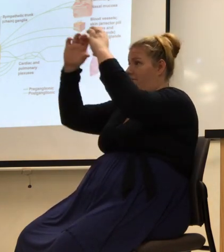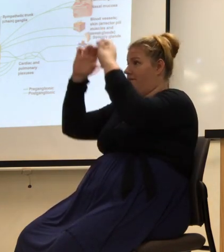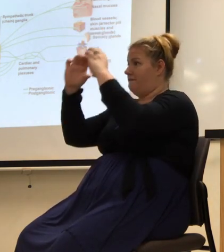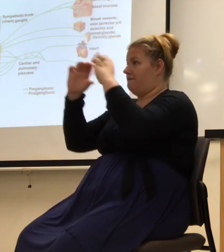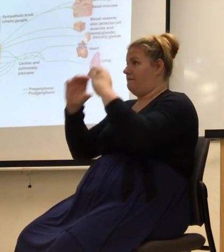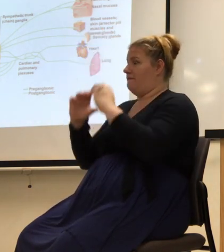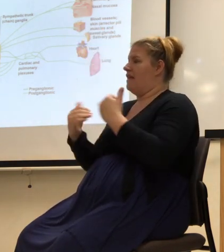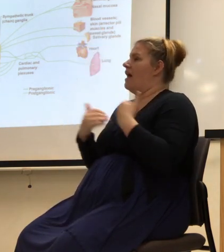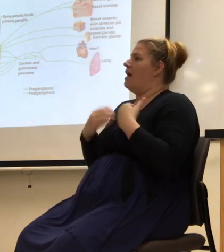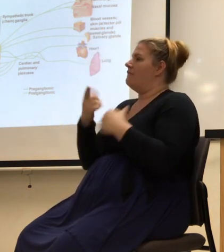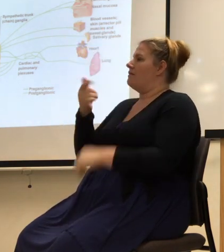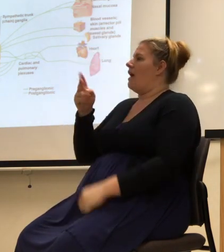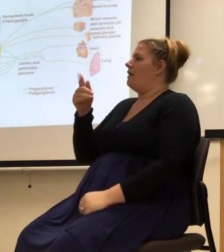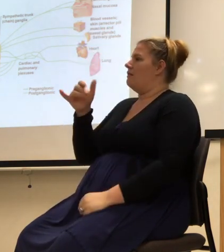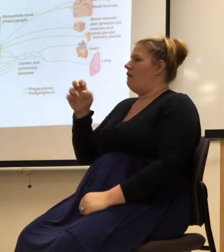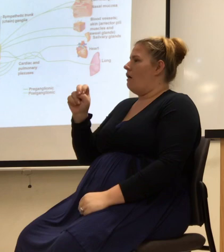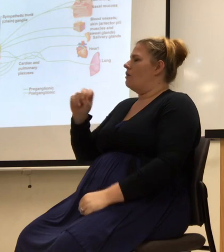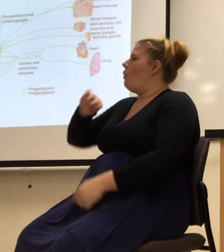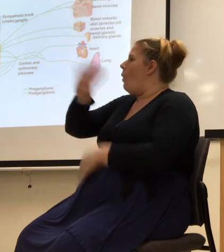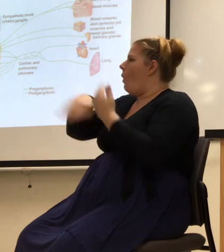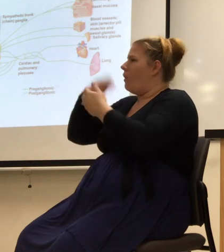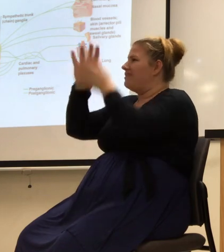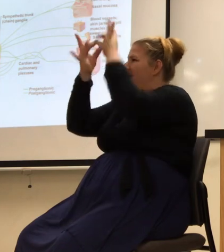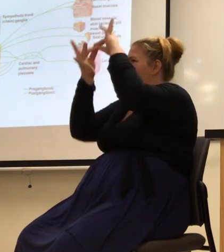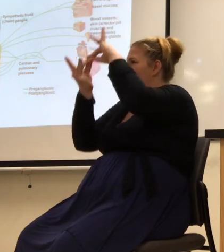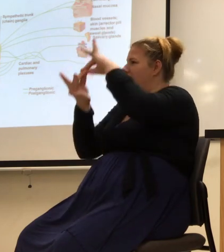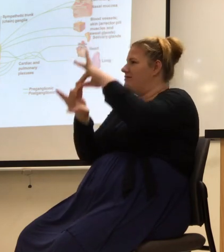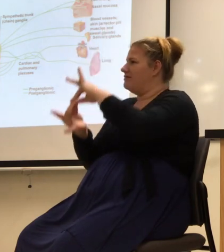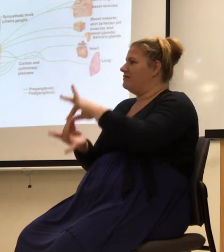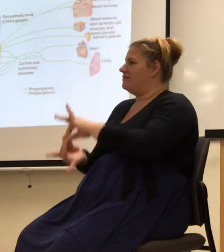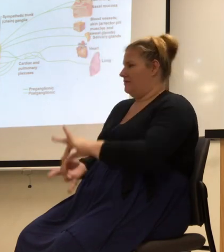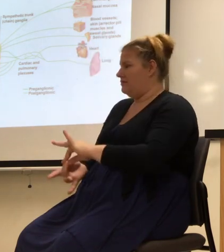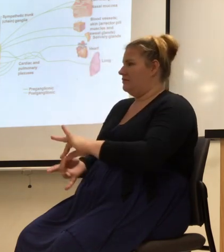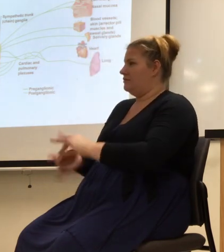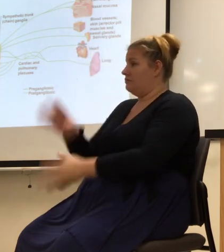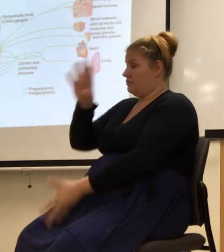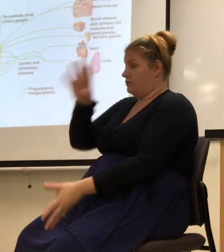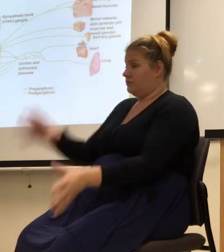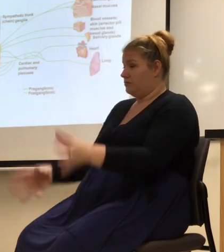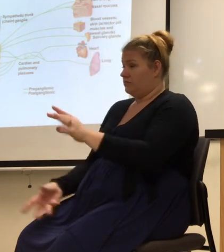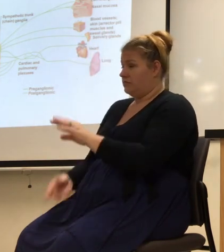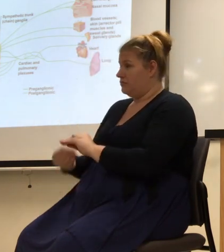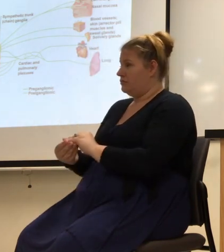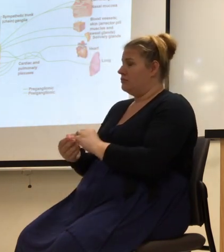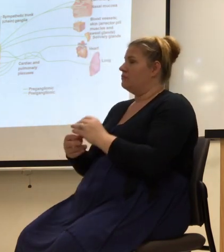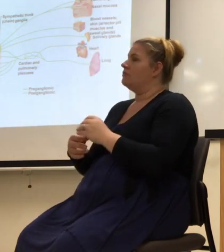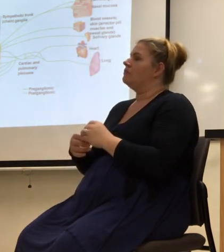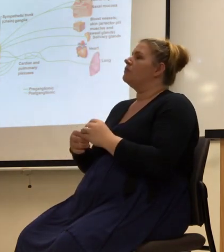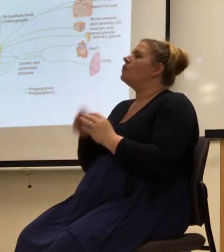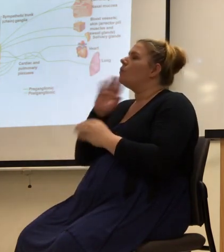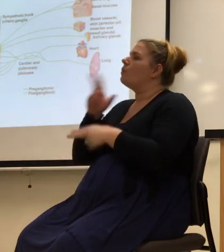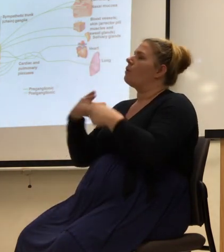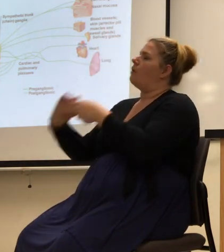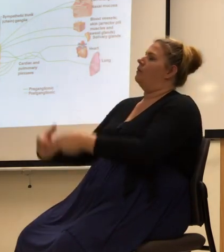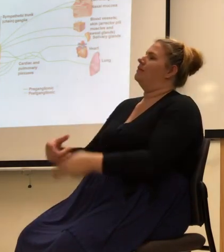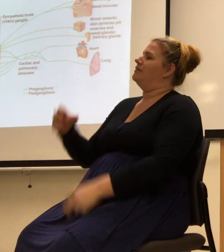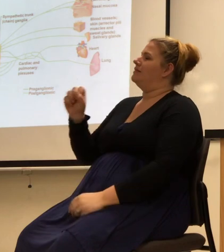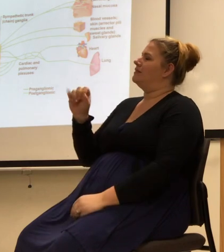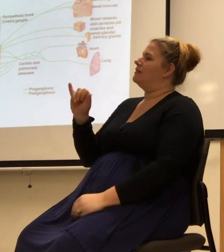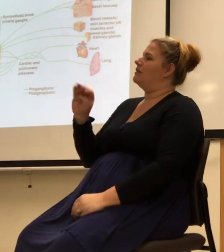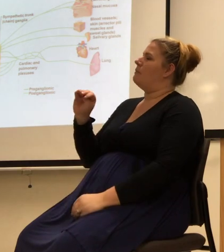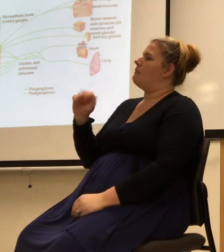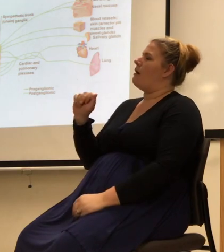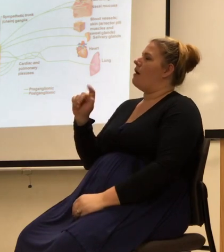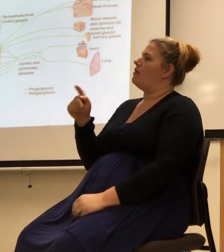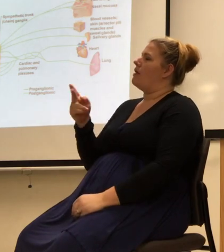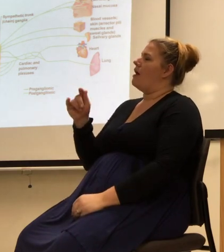and they're all connected. So as a whole, you would call them sympathetic chain ganglion, the whole chain.